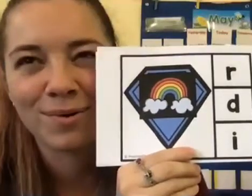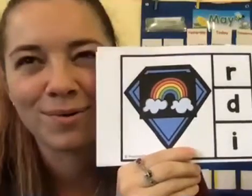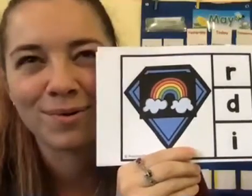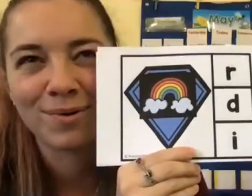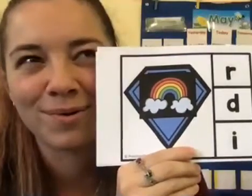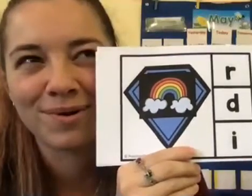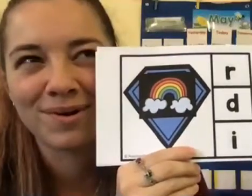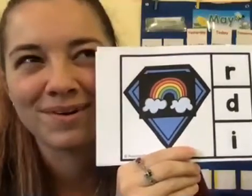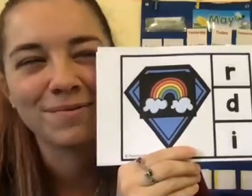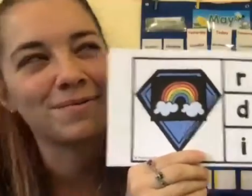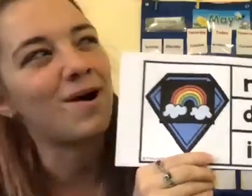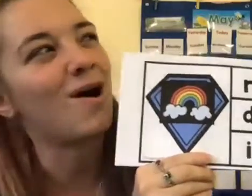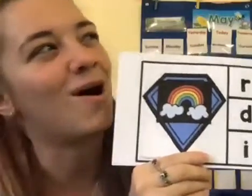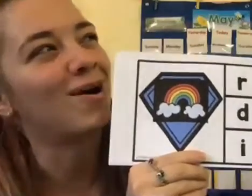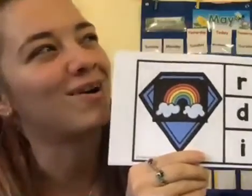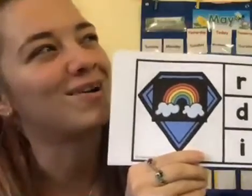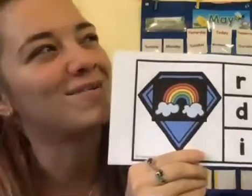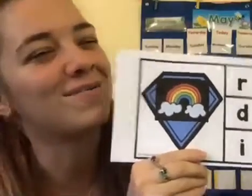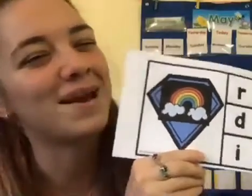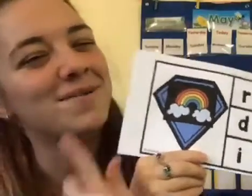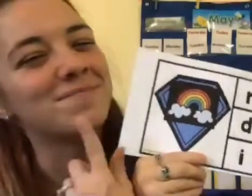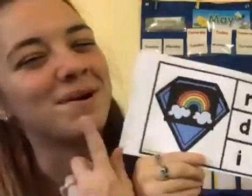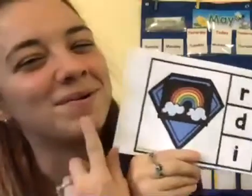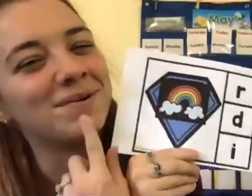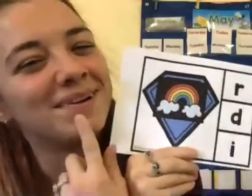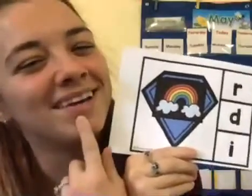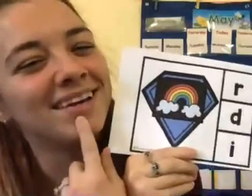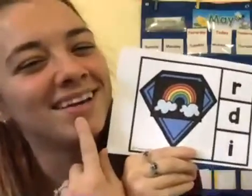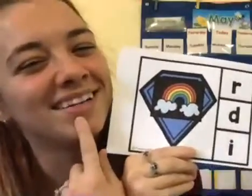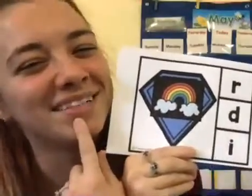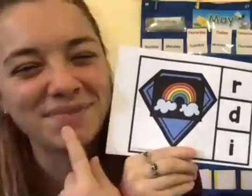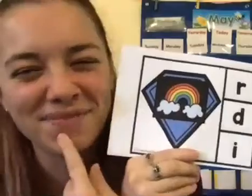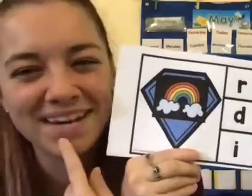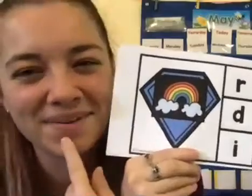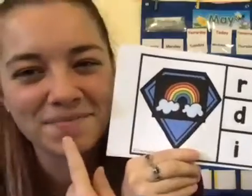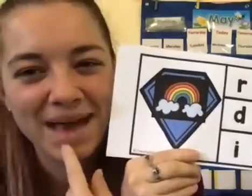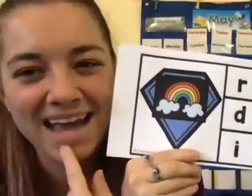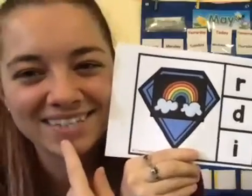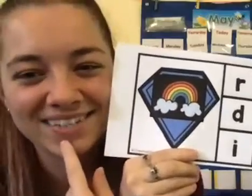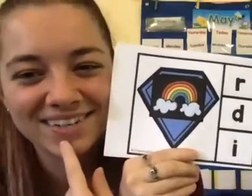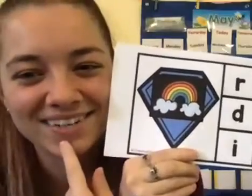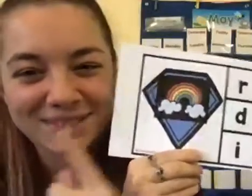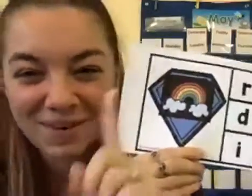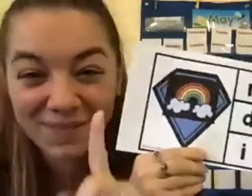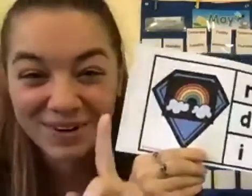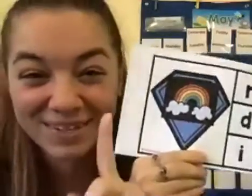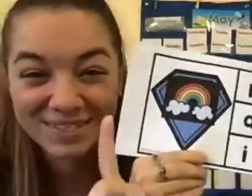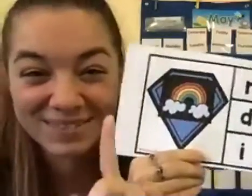R. R. Rainbow. Did we find a match? Was our first one a